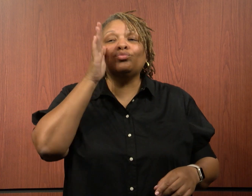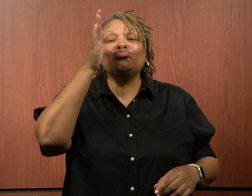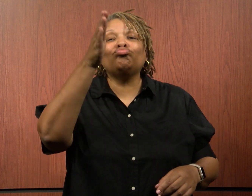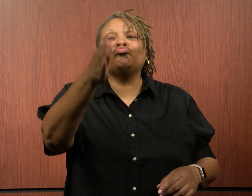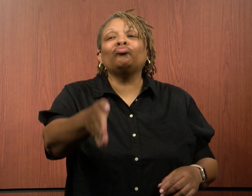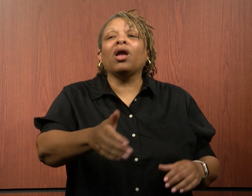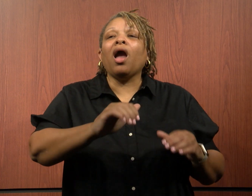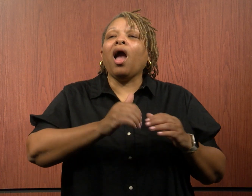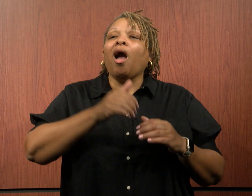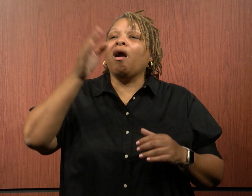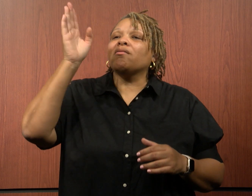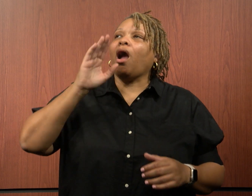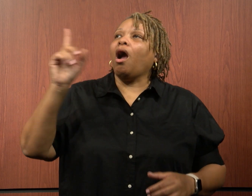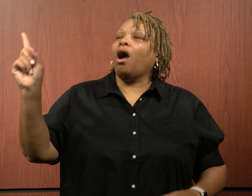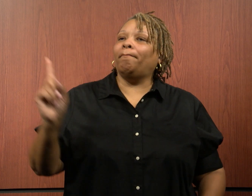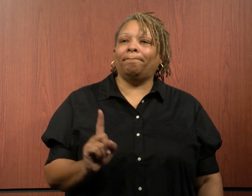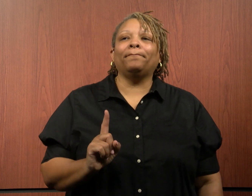when God would live among those who love him.